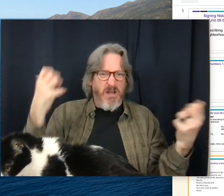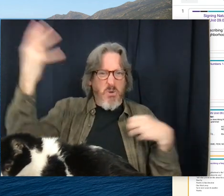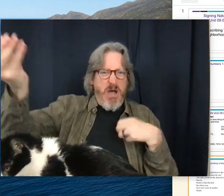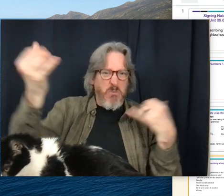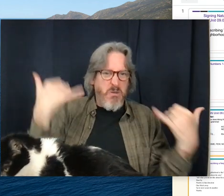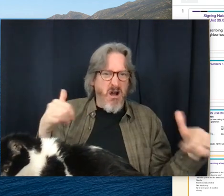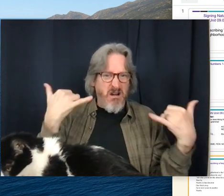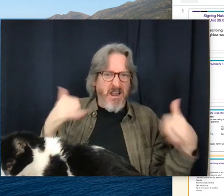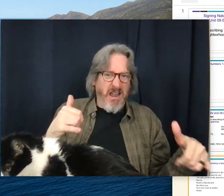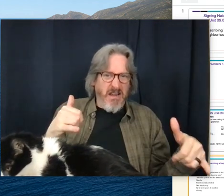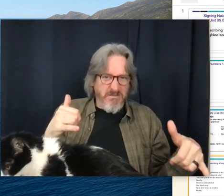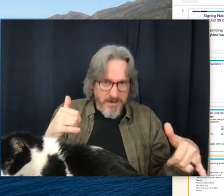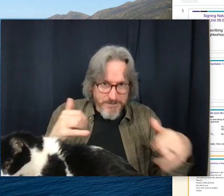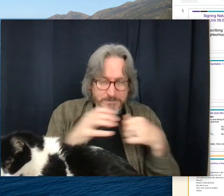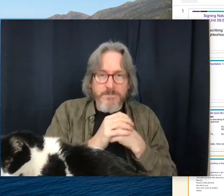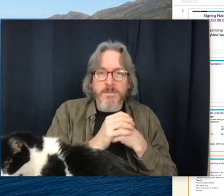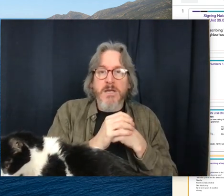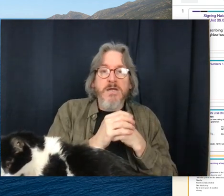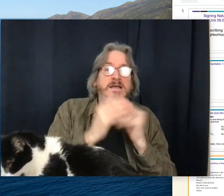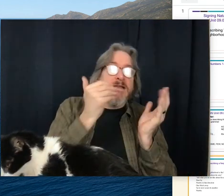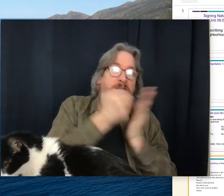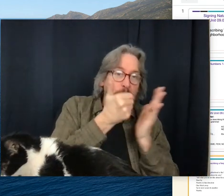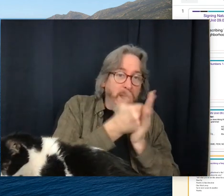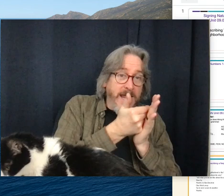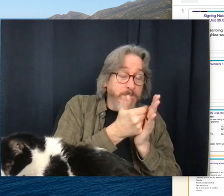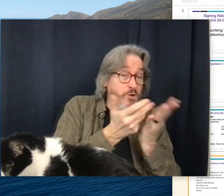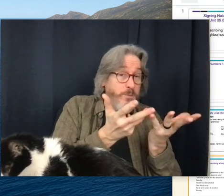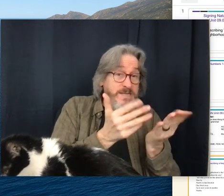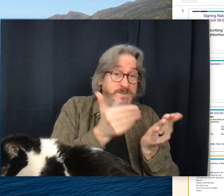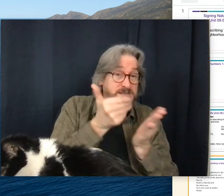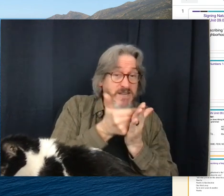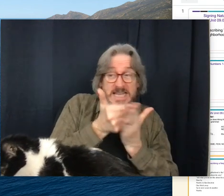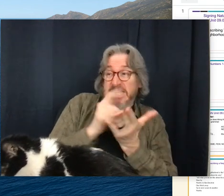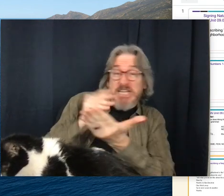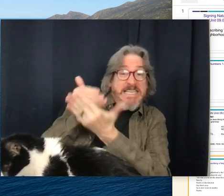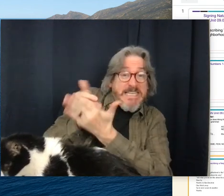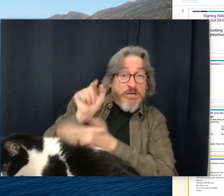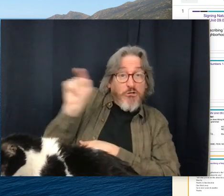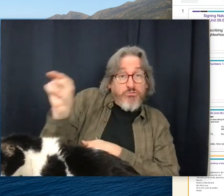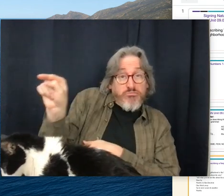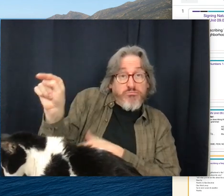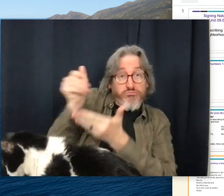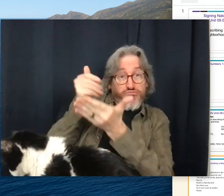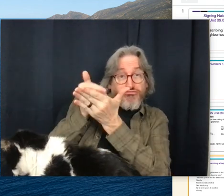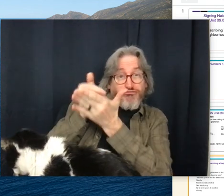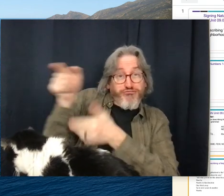I want to go out and party. Okay. Nearby, you could be specific.